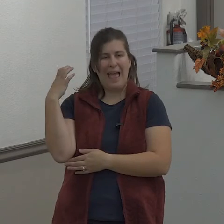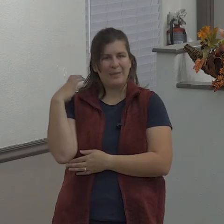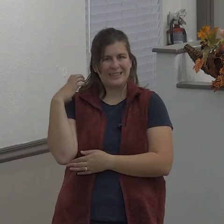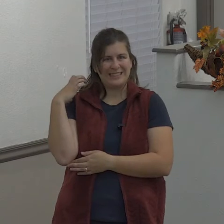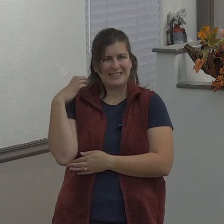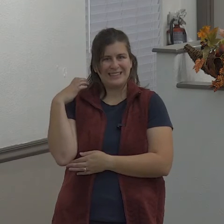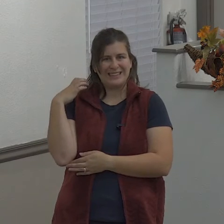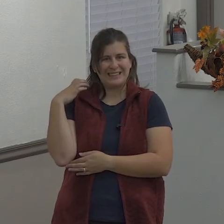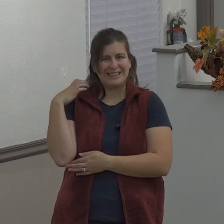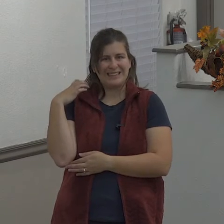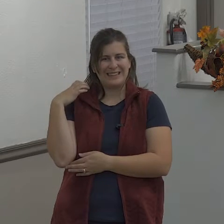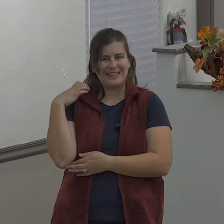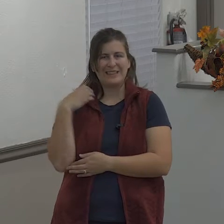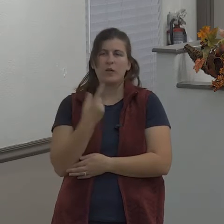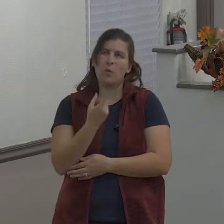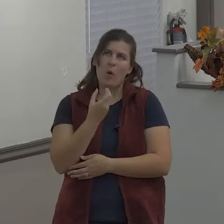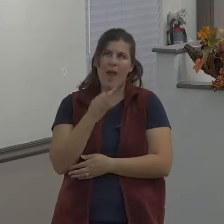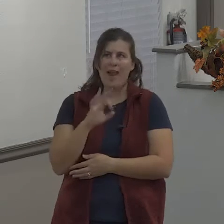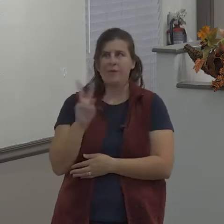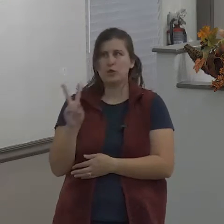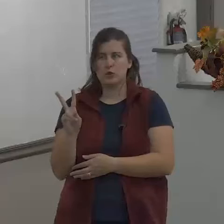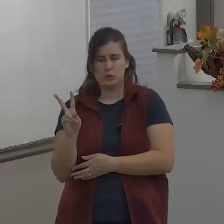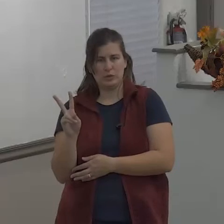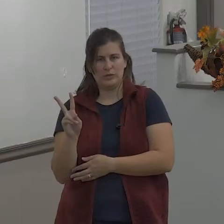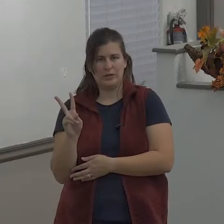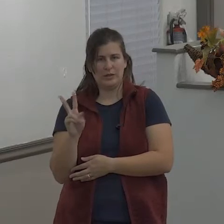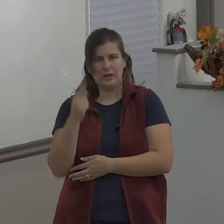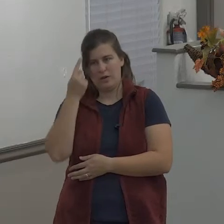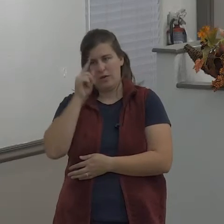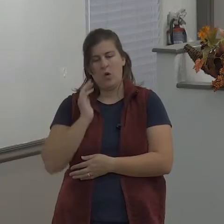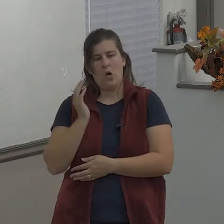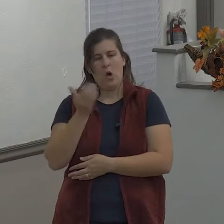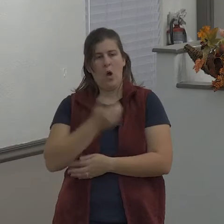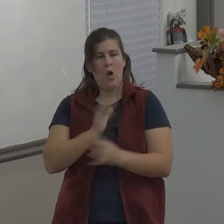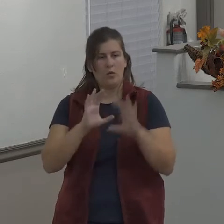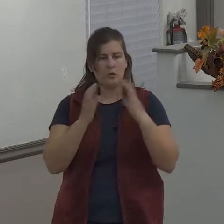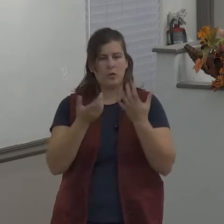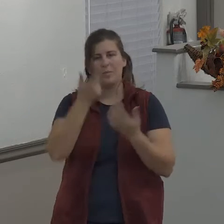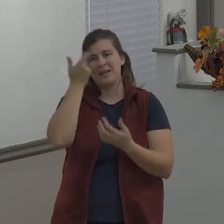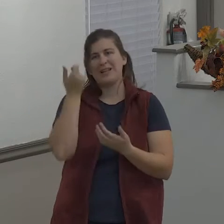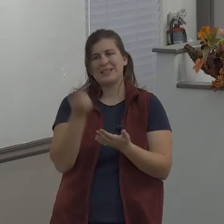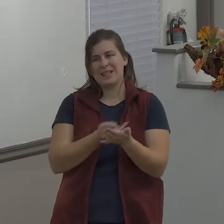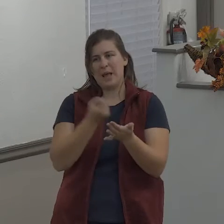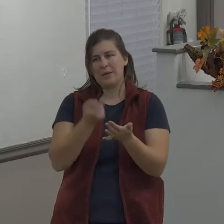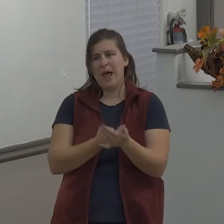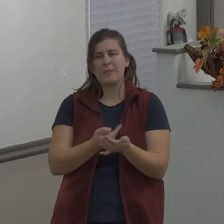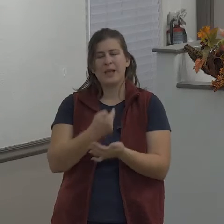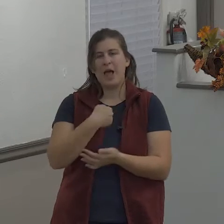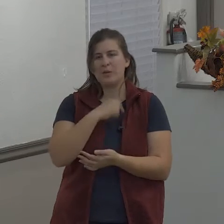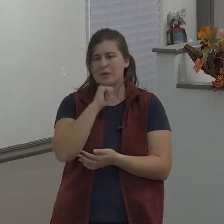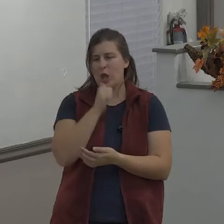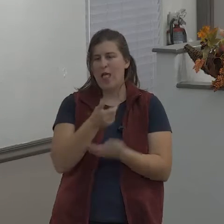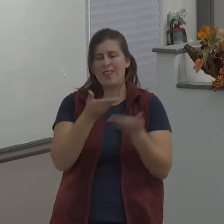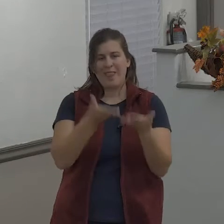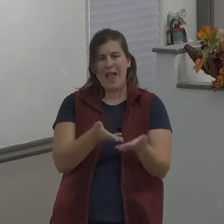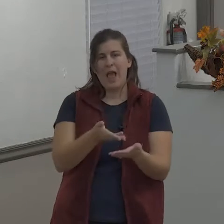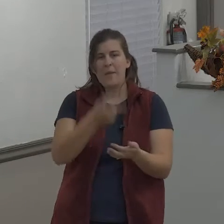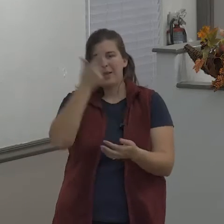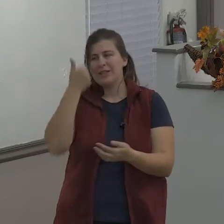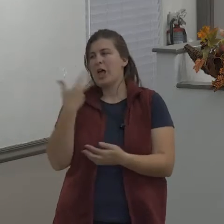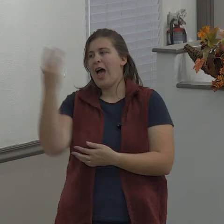And I was one of two bus captains actually on our route because there were some times I wasn't there because I was preaching